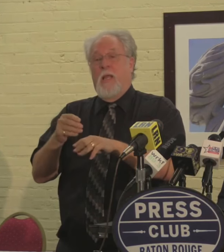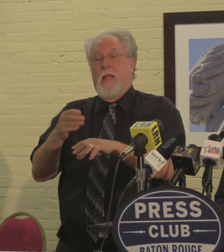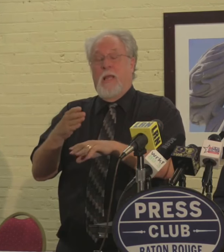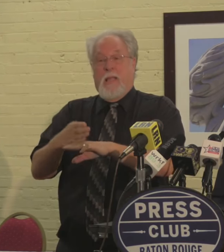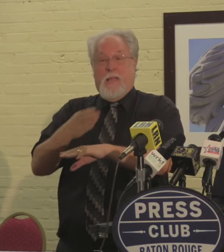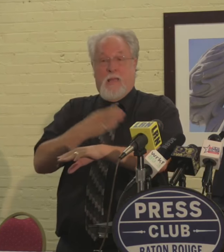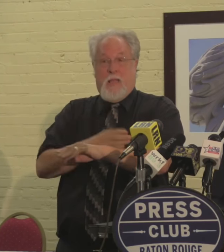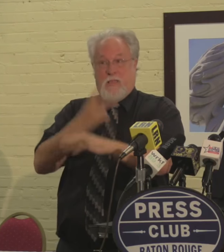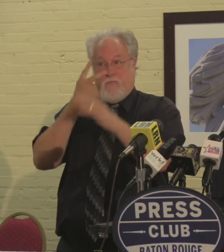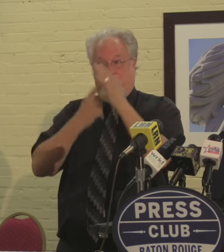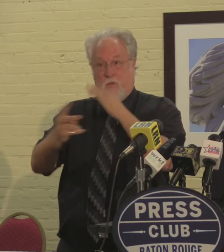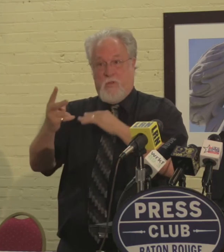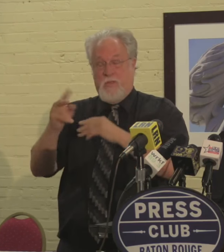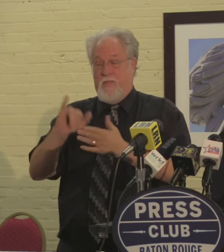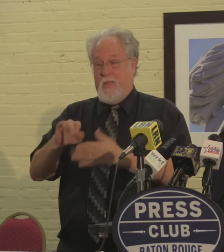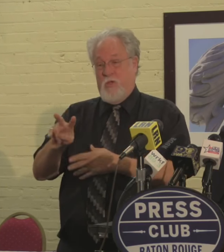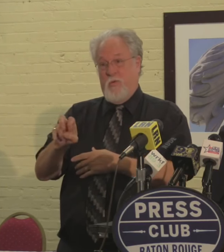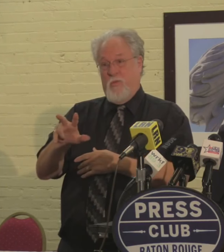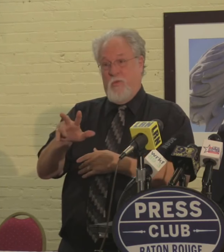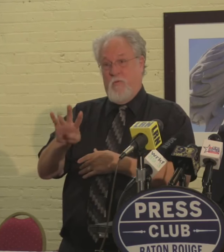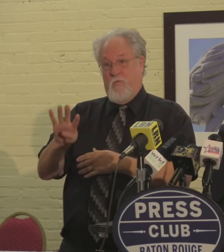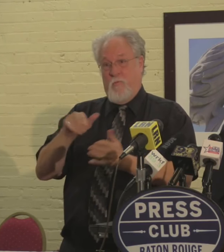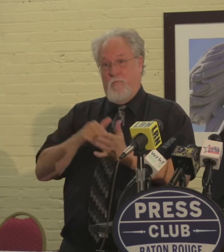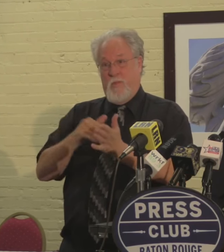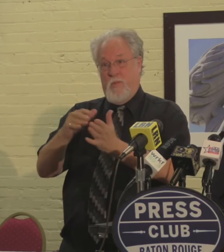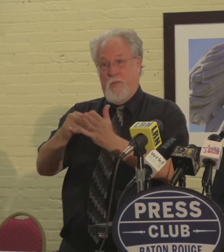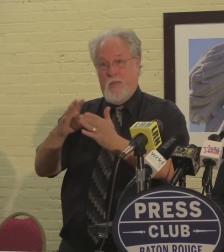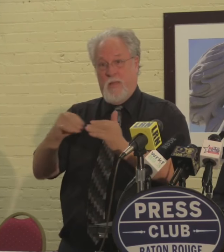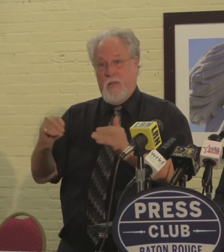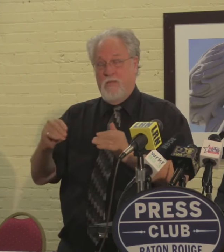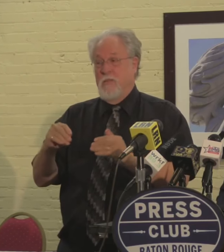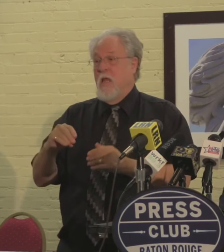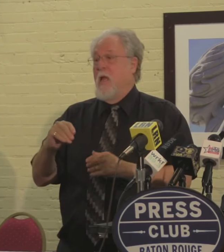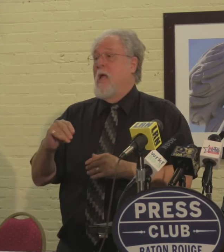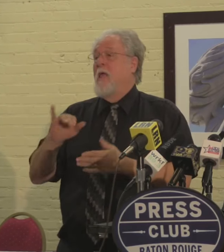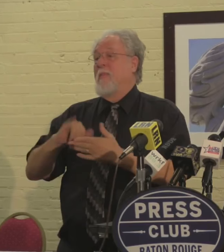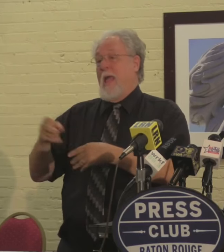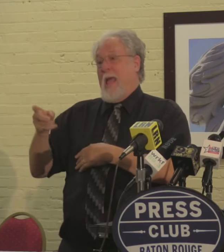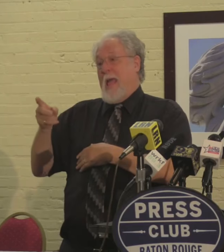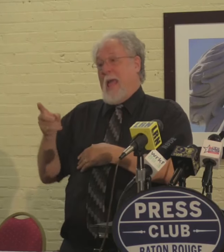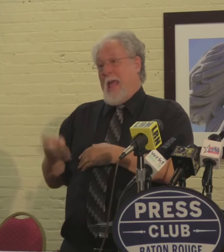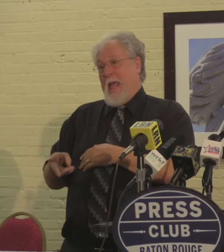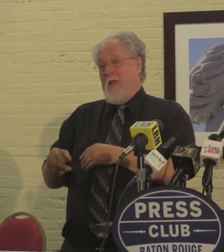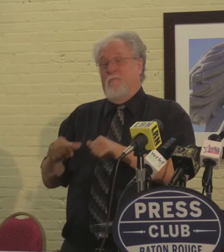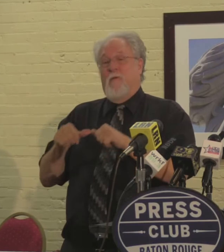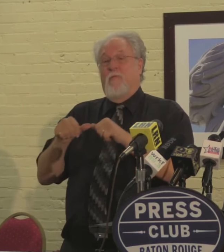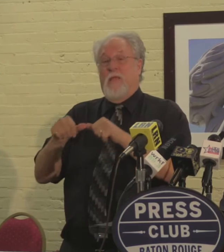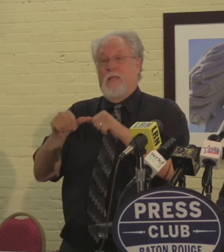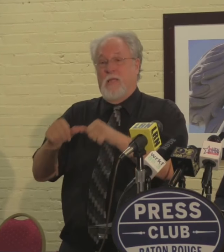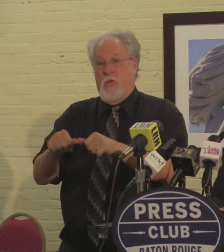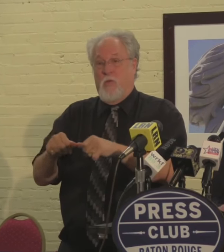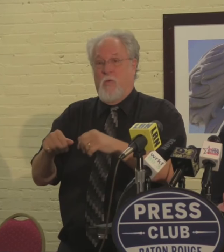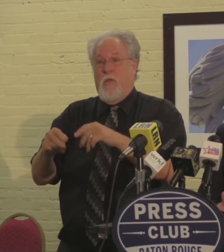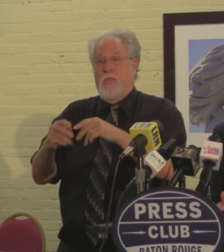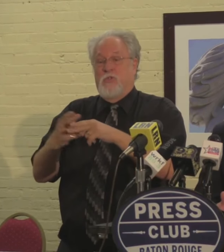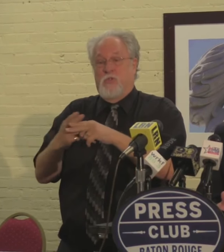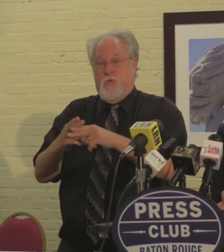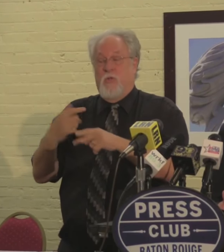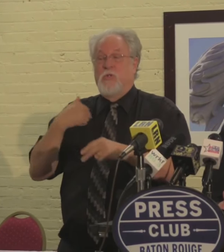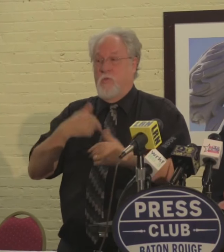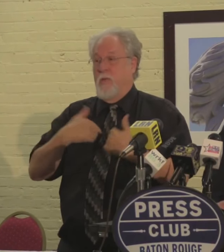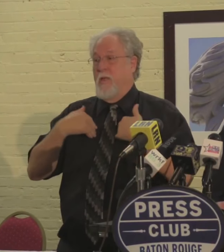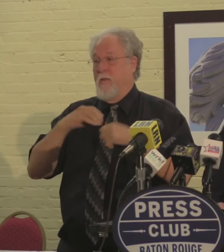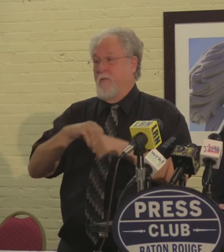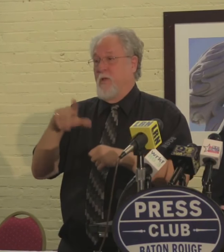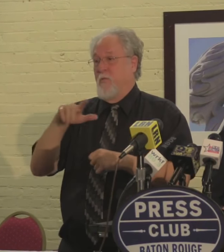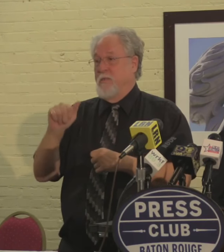for next year, that $234 million, that's about half of the continuation budget shortfall that we have in Louisiana.